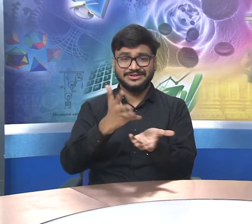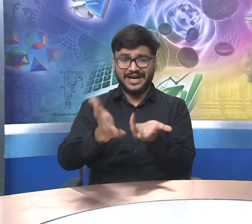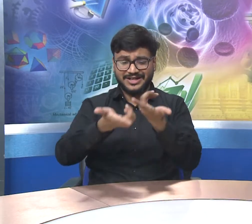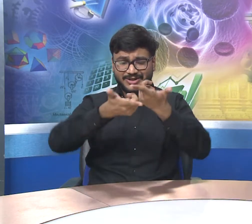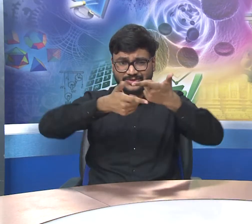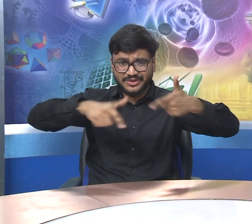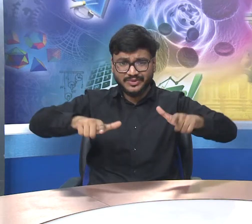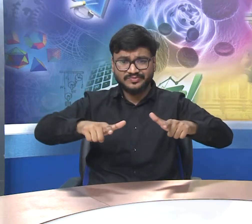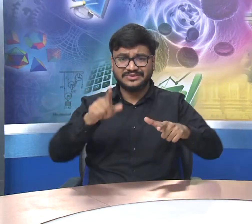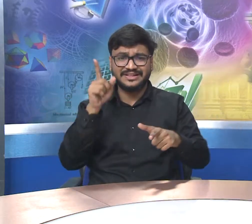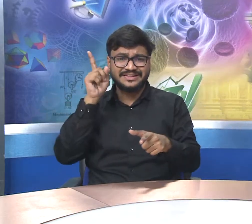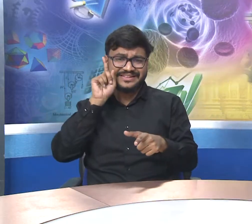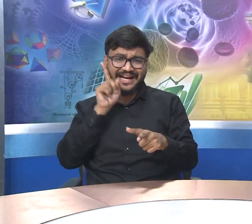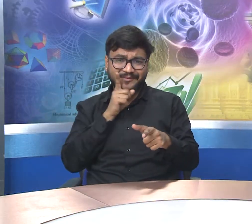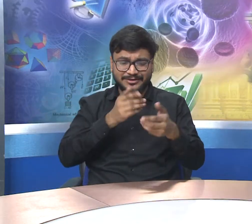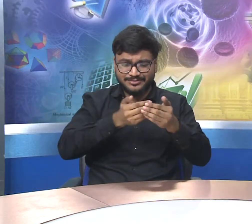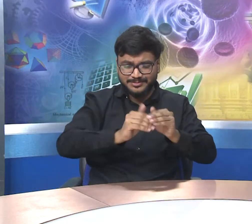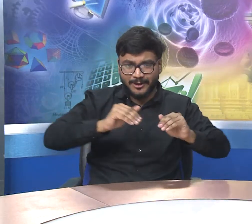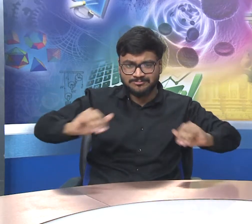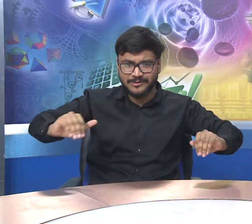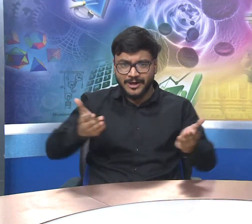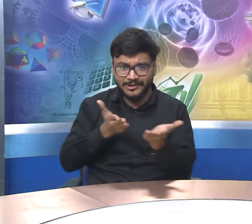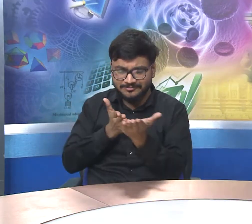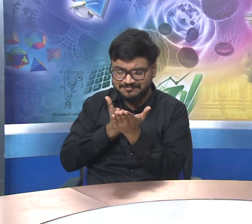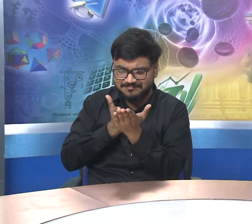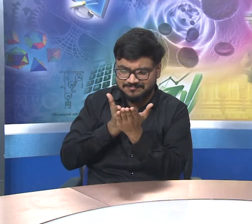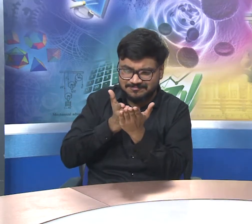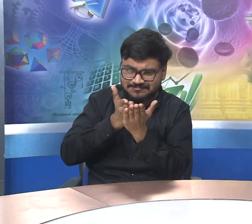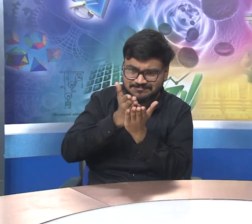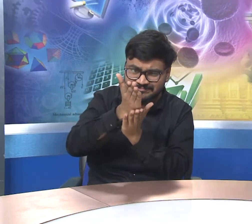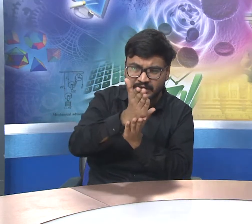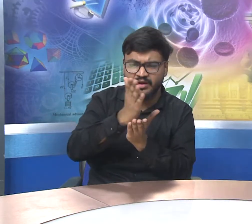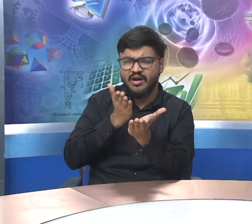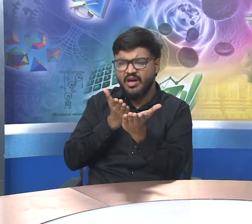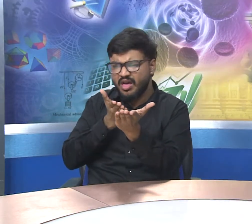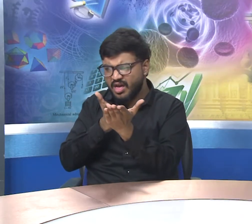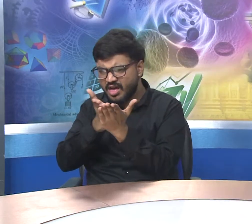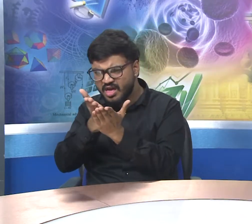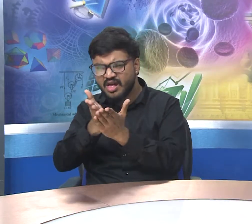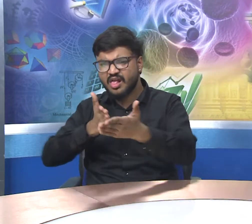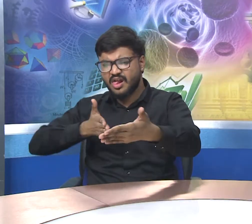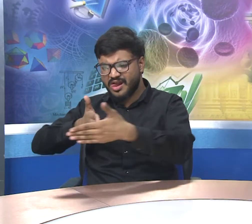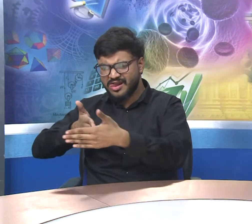Now, the topic is different paths to sign language for deaf children.